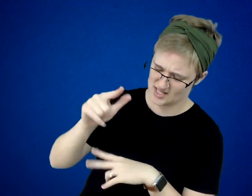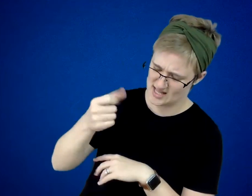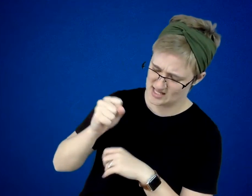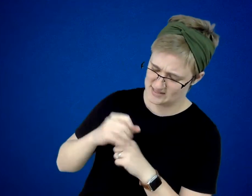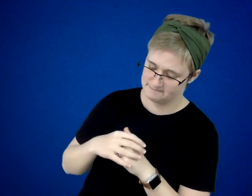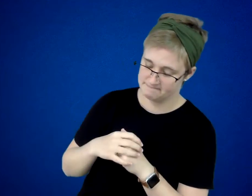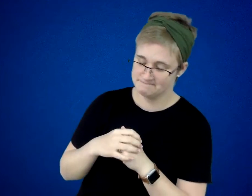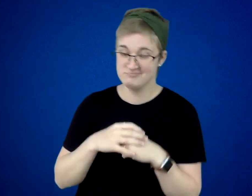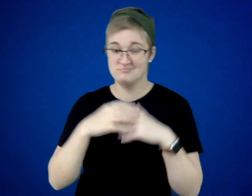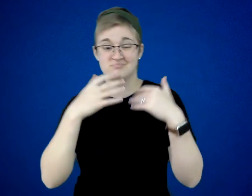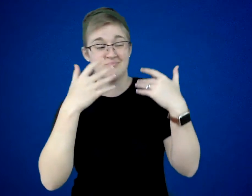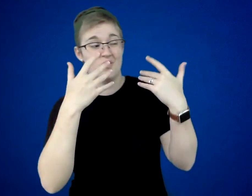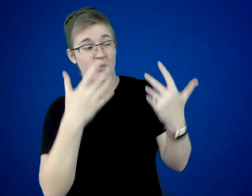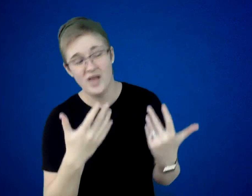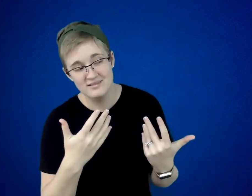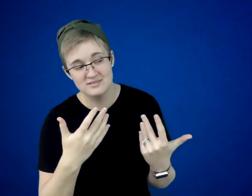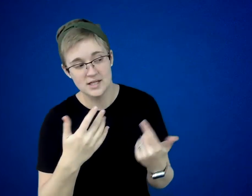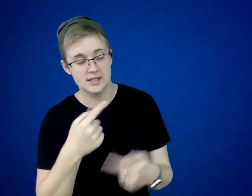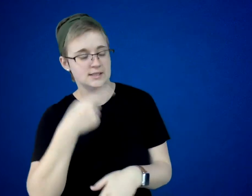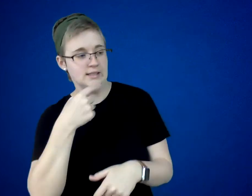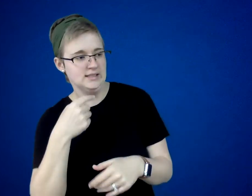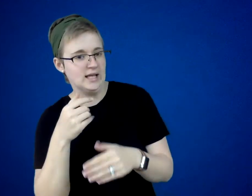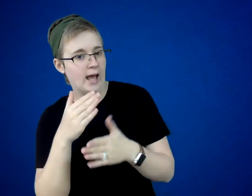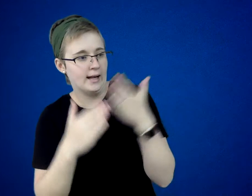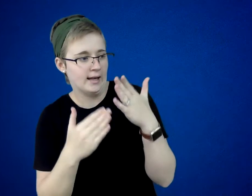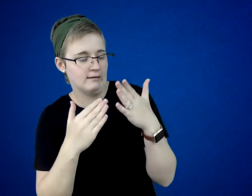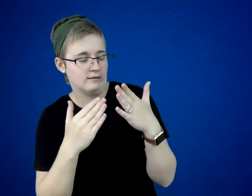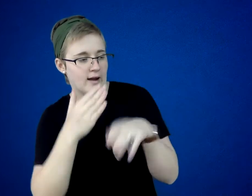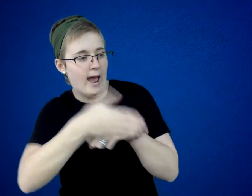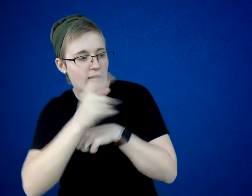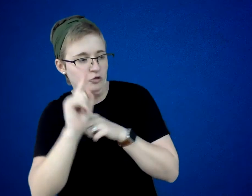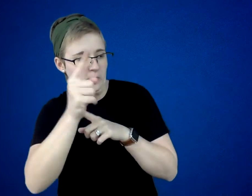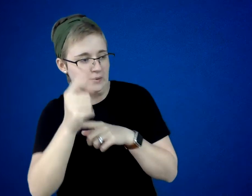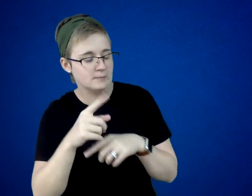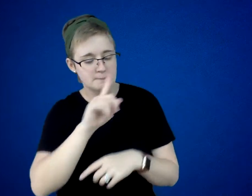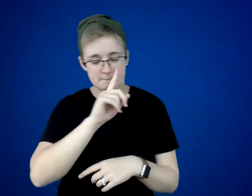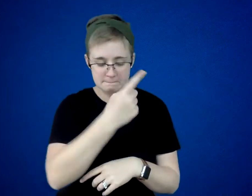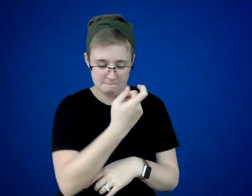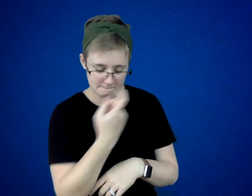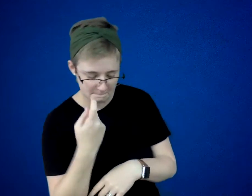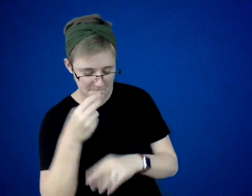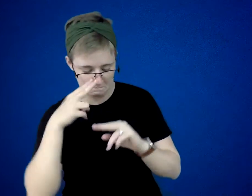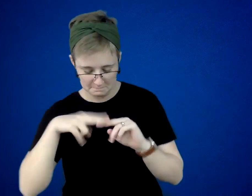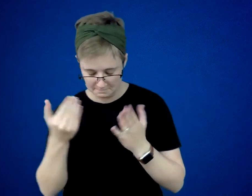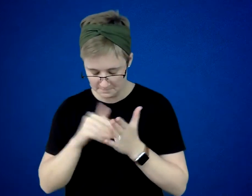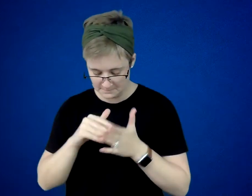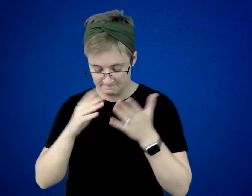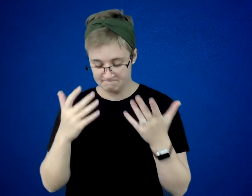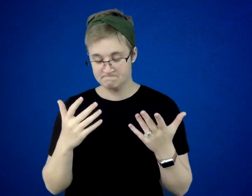"Well, sir," he said after a minute, and went back behind his desk and sat down. He folded his